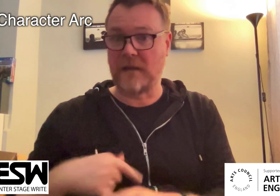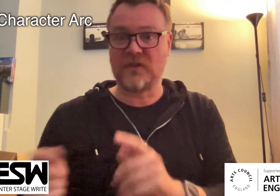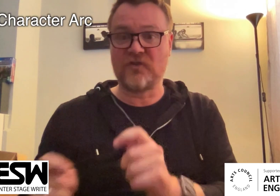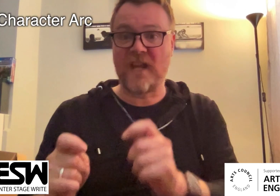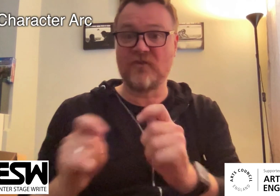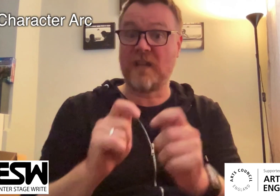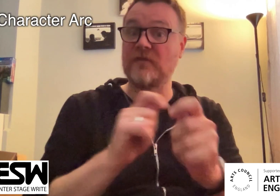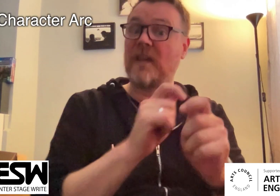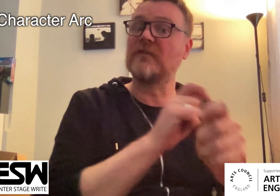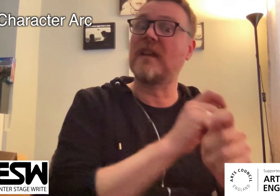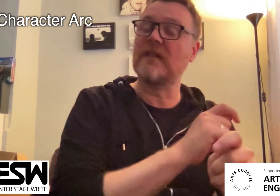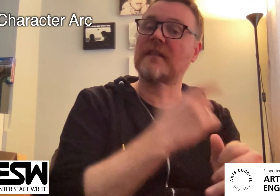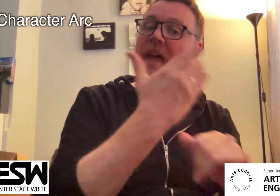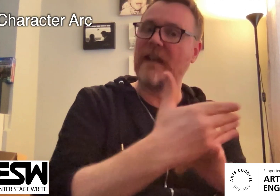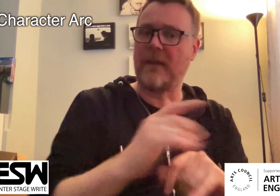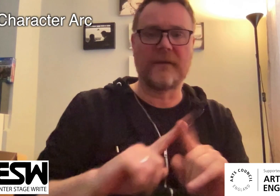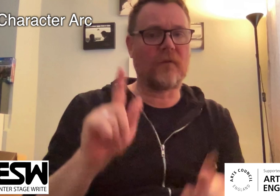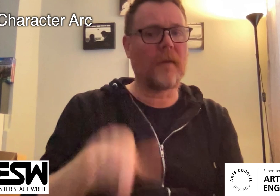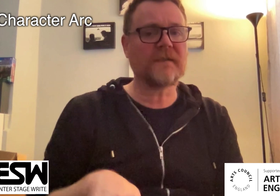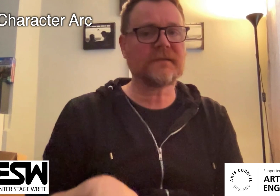Character slowly changes from point A to point B.